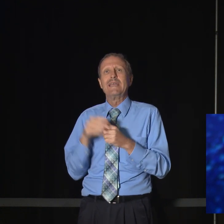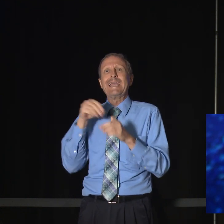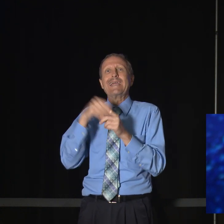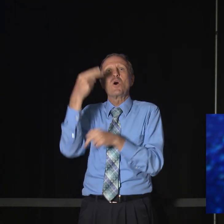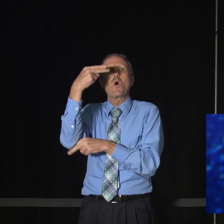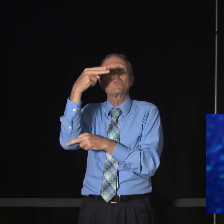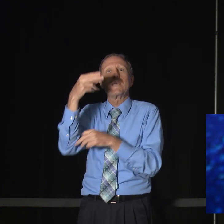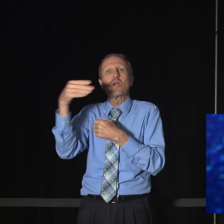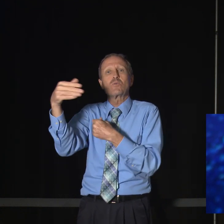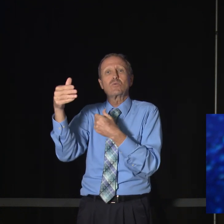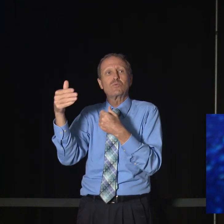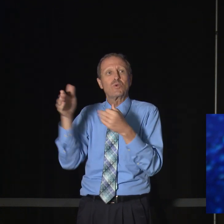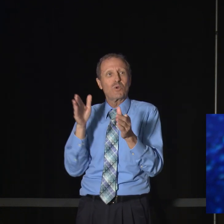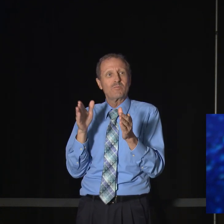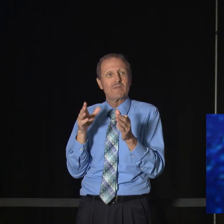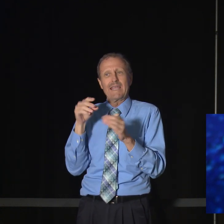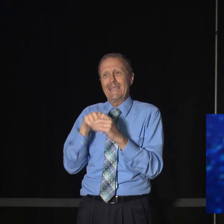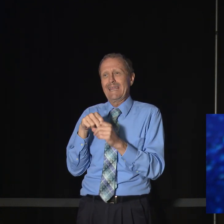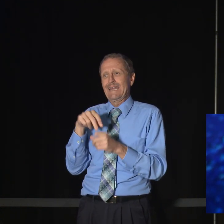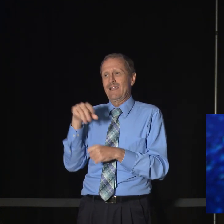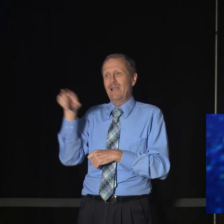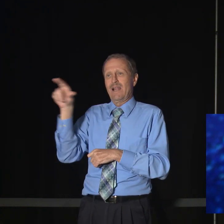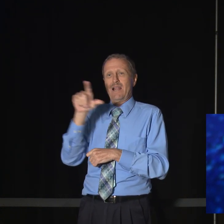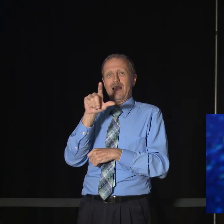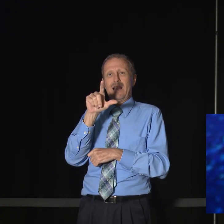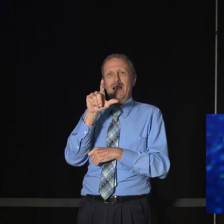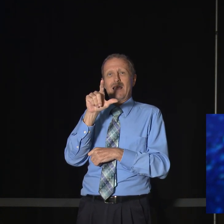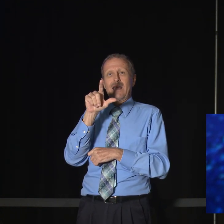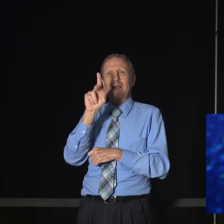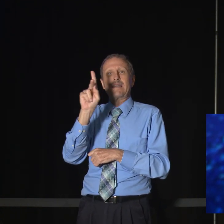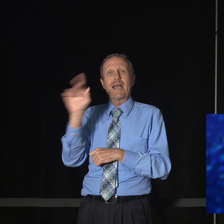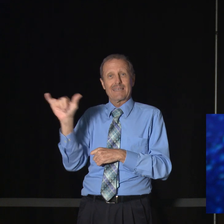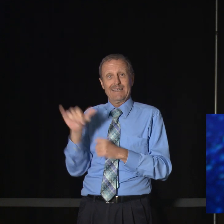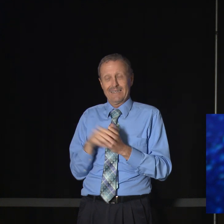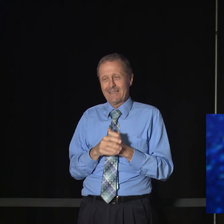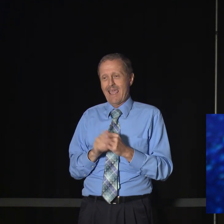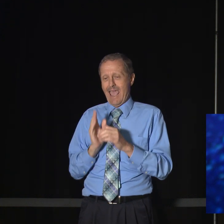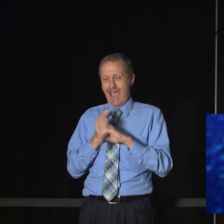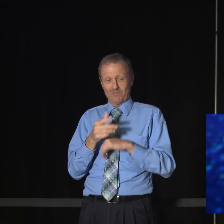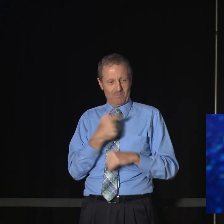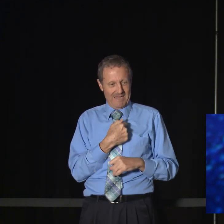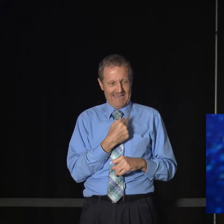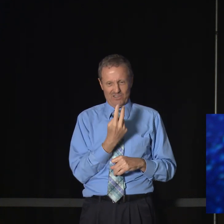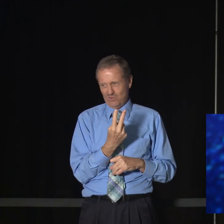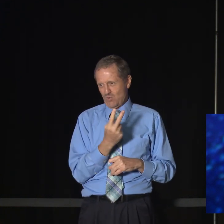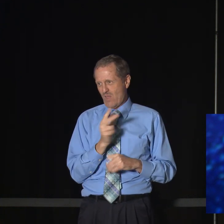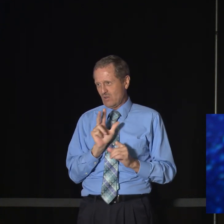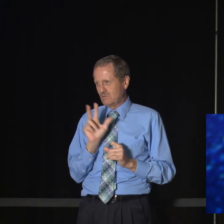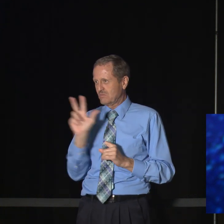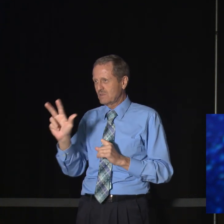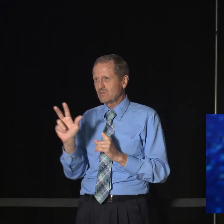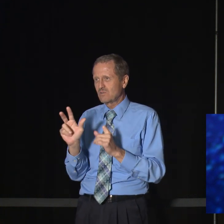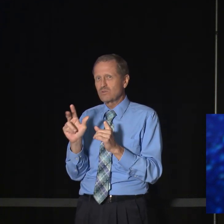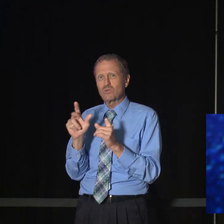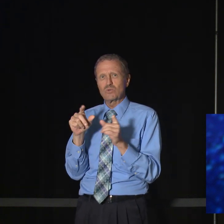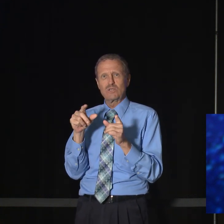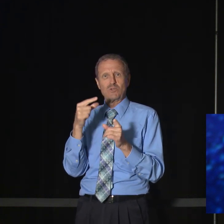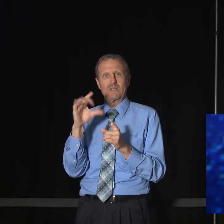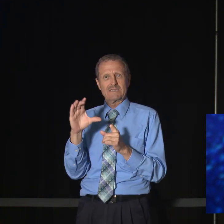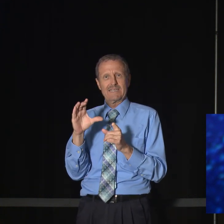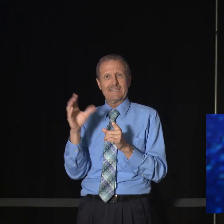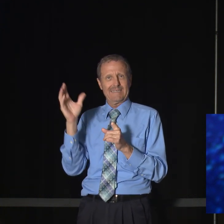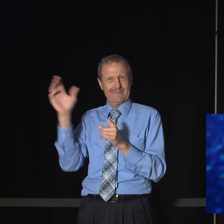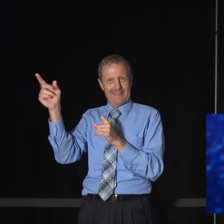hotel room in Louisville, Kentucky, after me and two other friends attended to the GYC back in